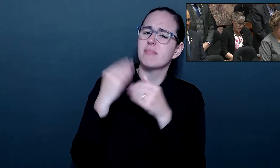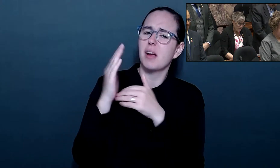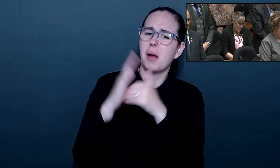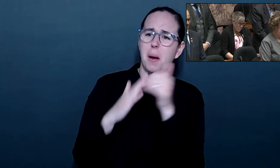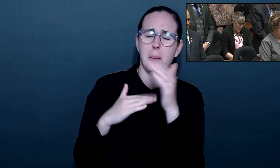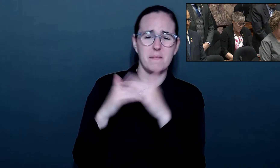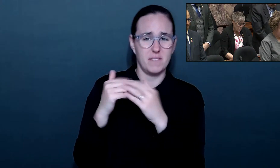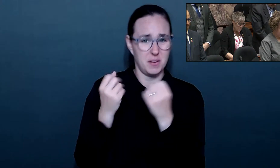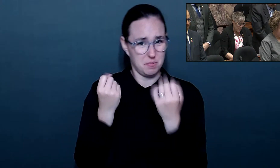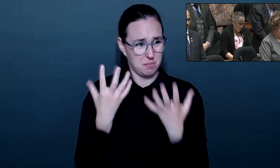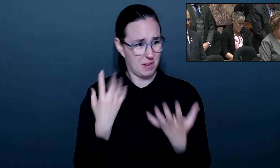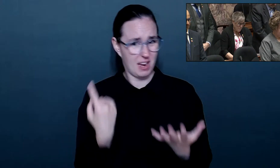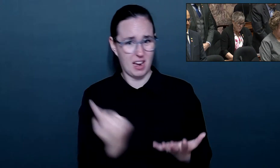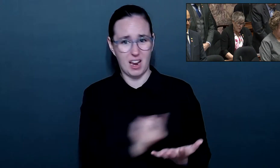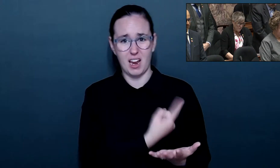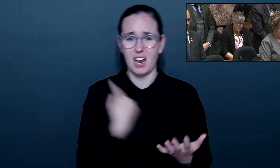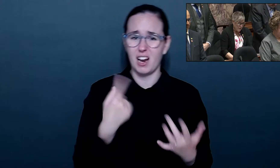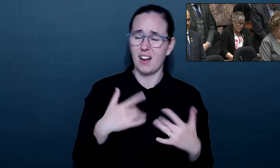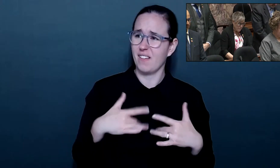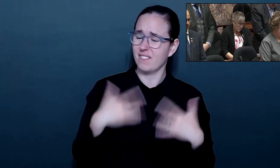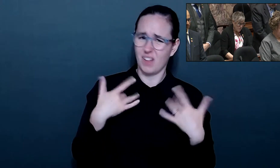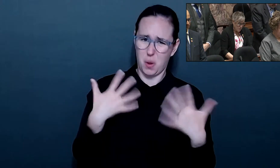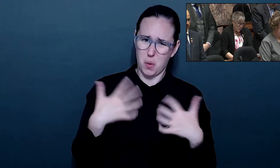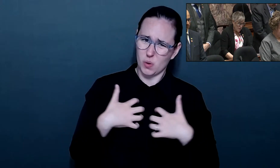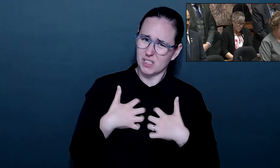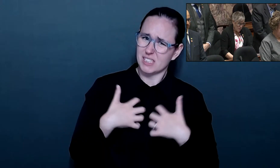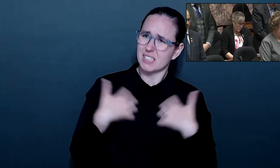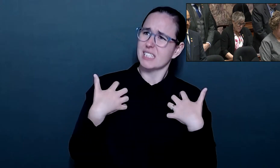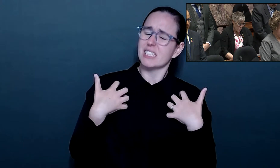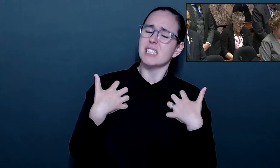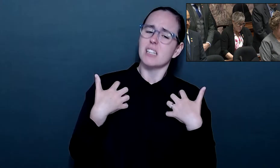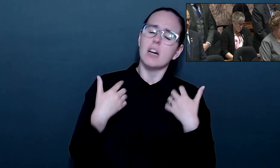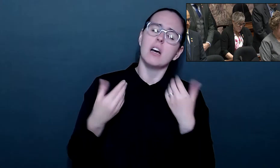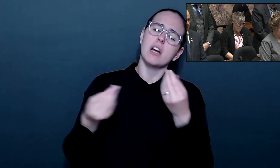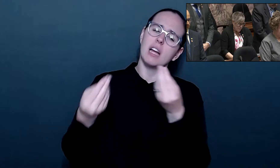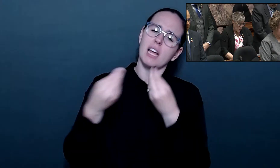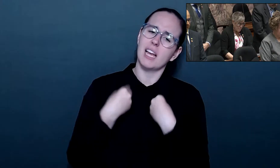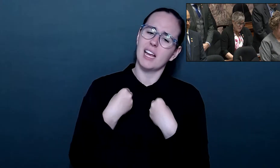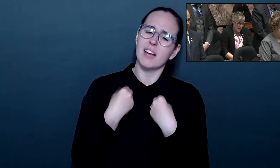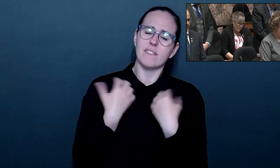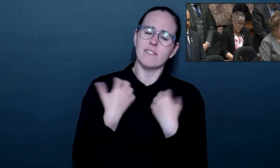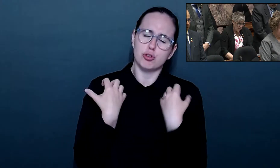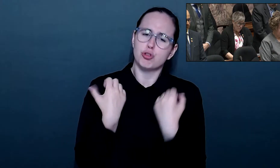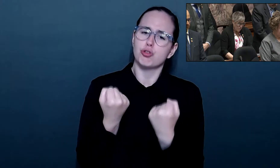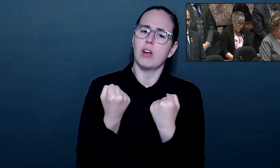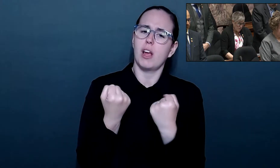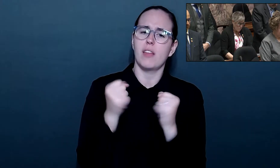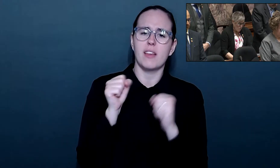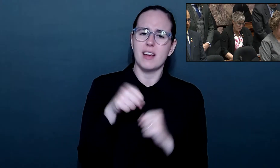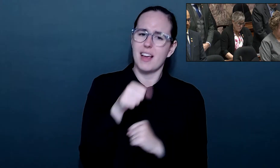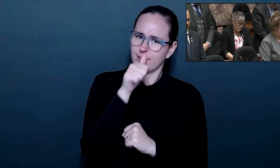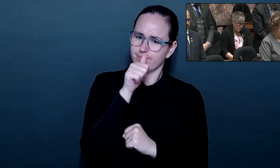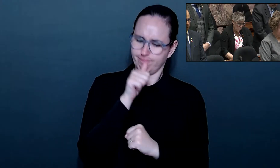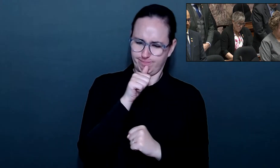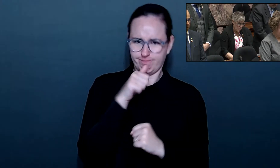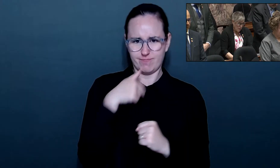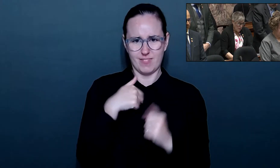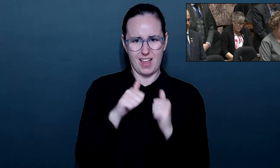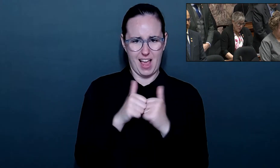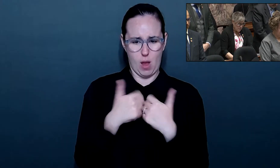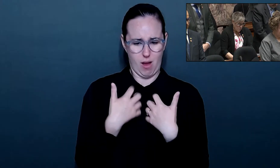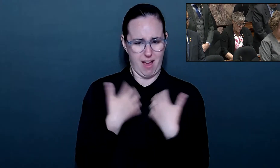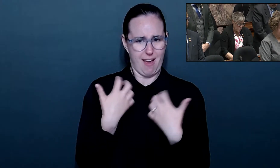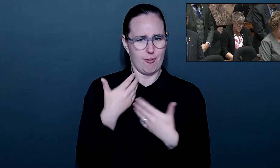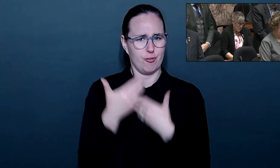this grief, manage this anger, and find comfort in your loving embrace. Help us navigate the turbulent waters of sorrow